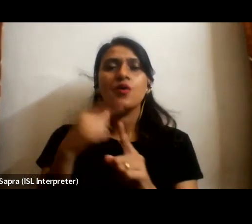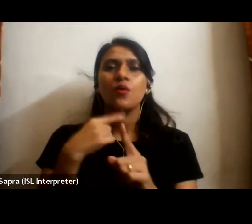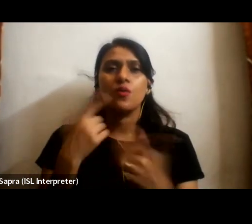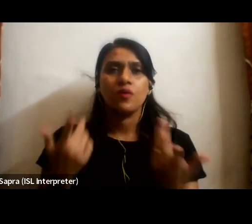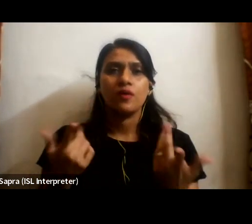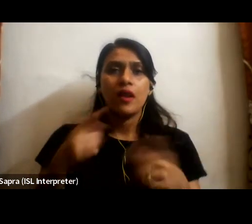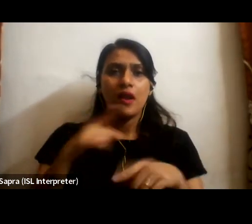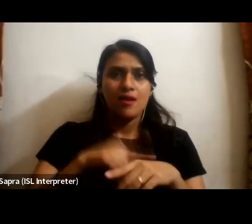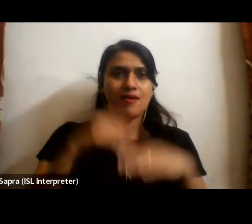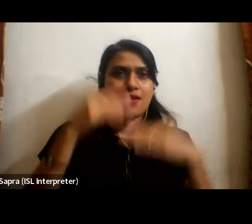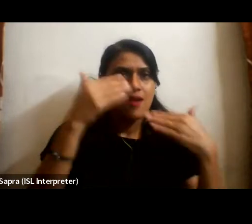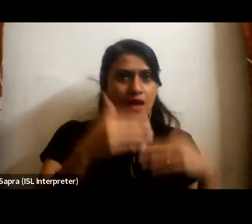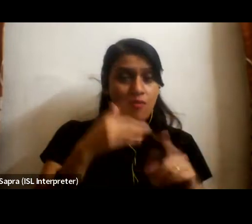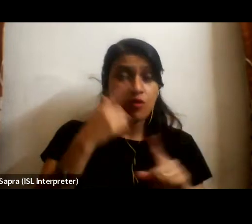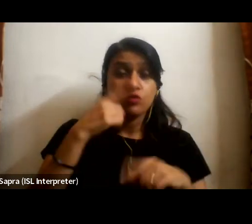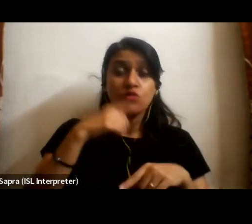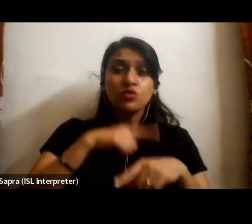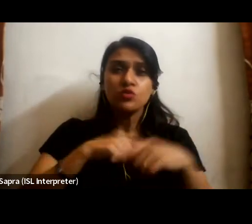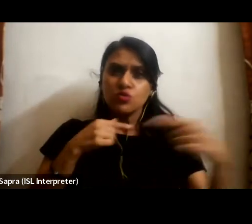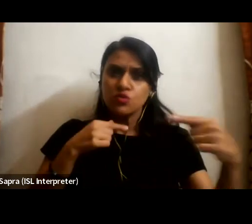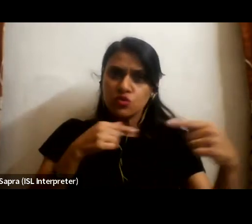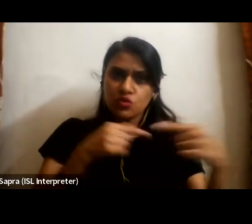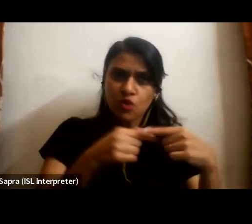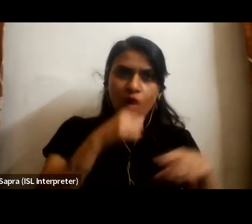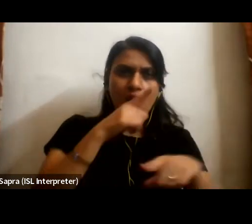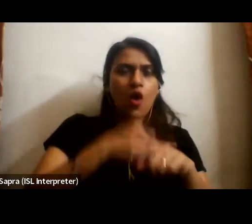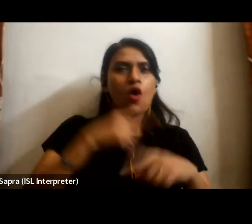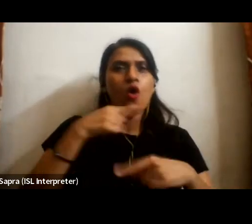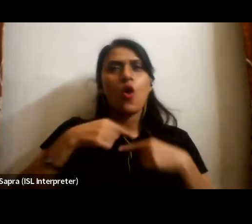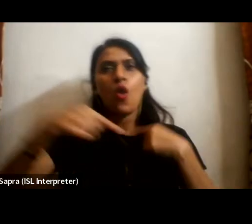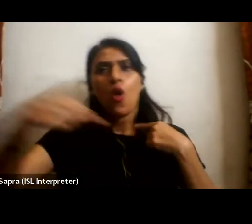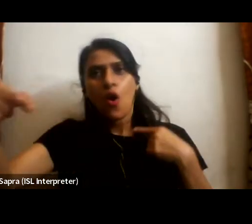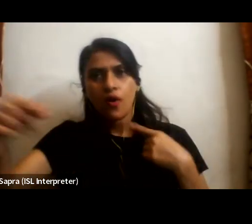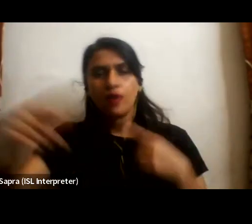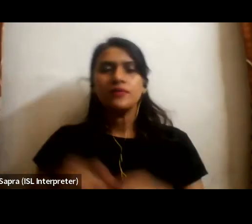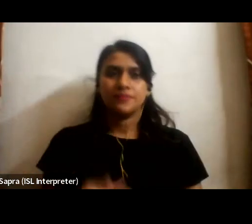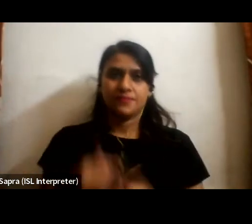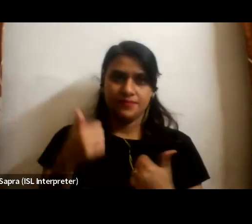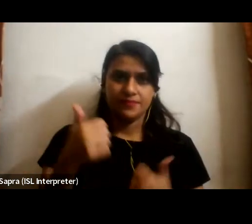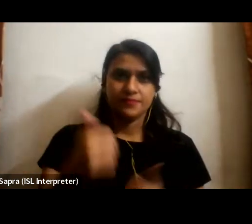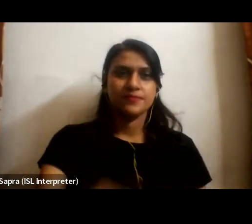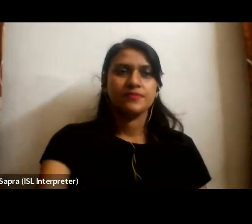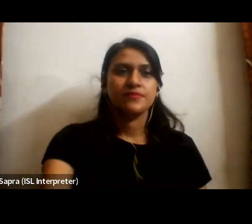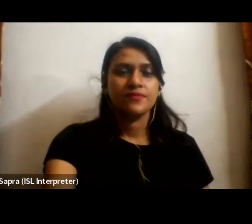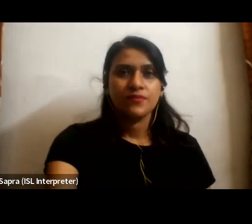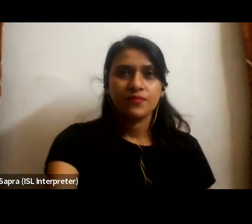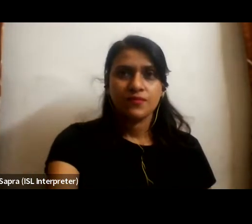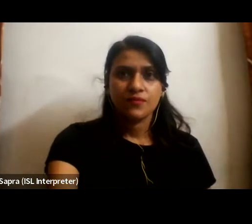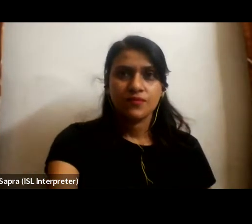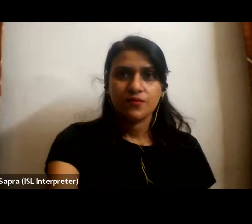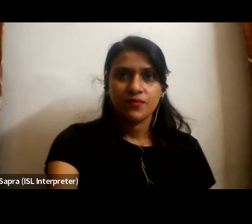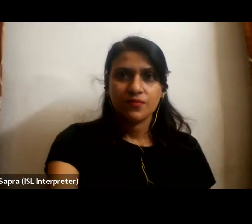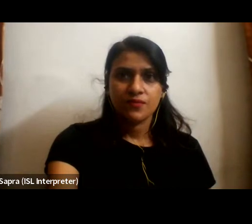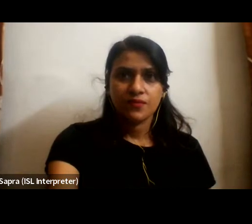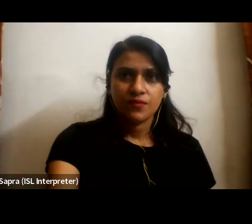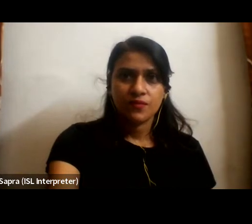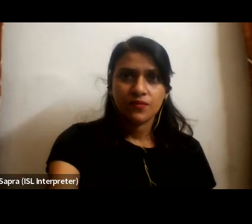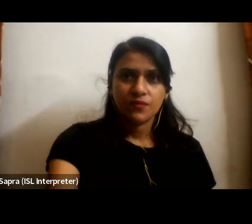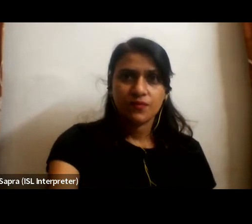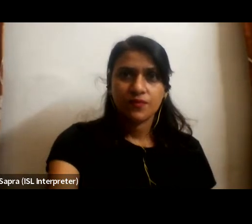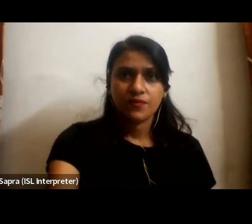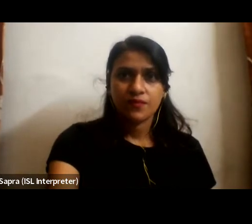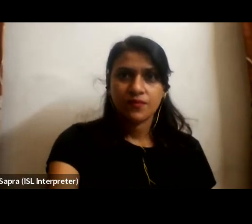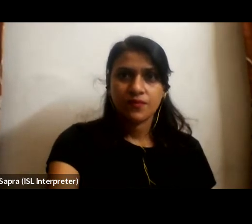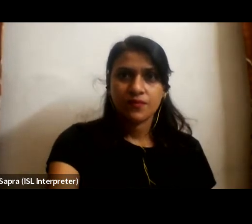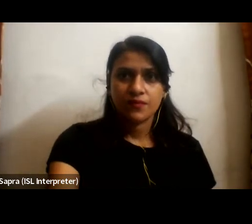tenure, be it long tenure or short tenure, would anyone be willing to take on this challenge of